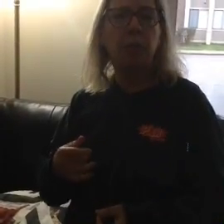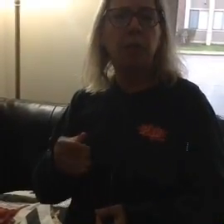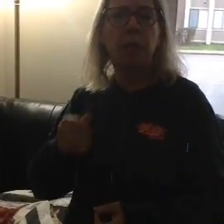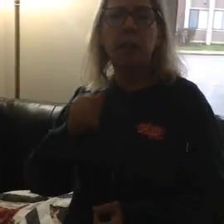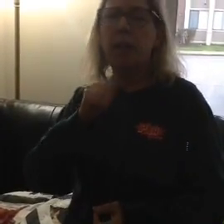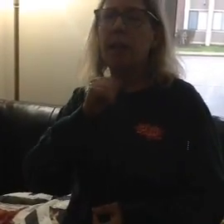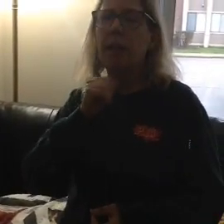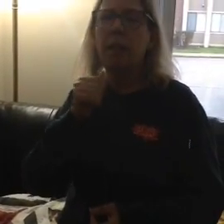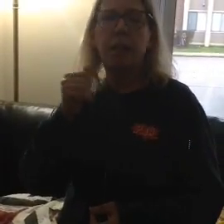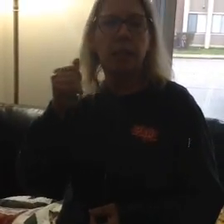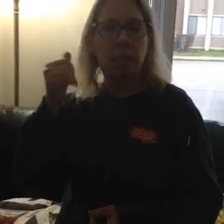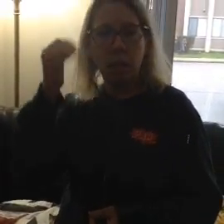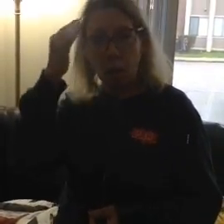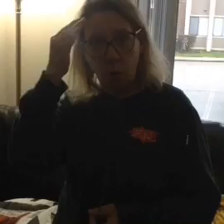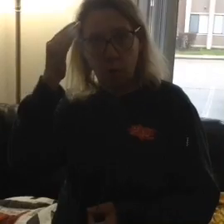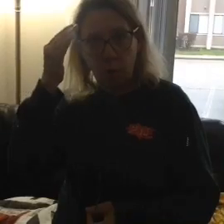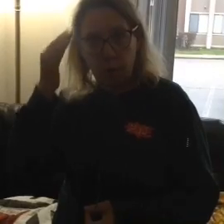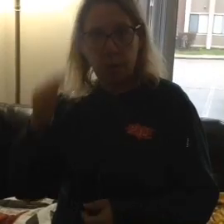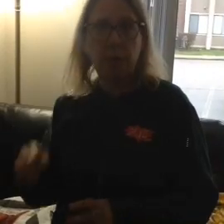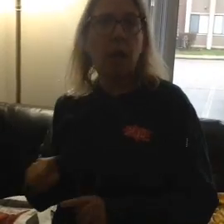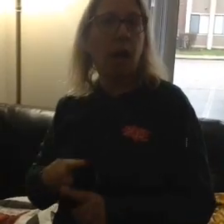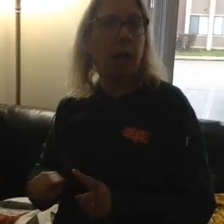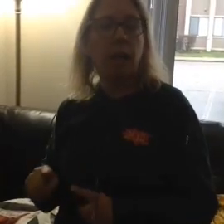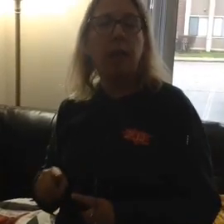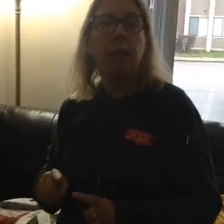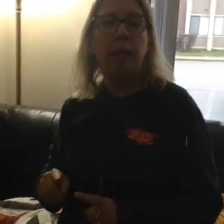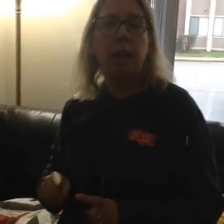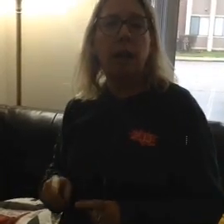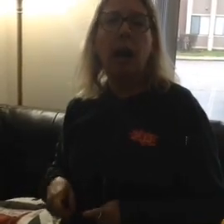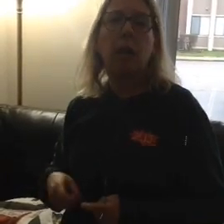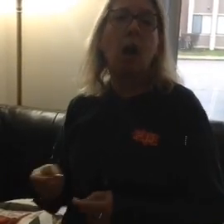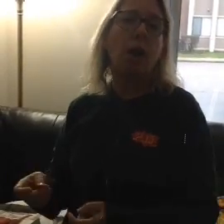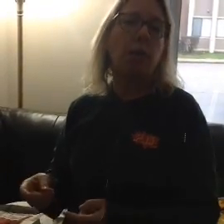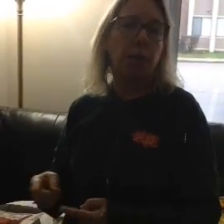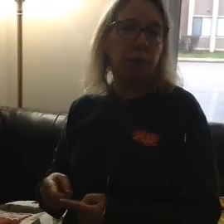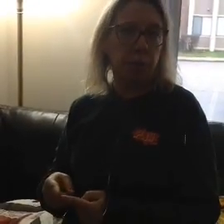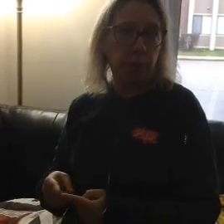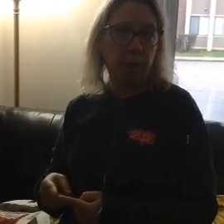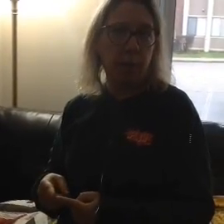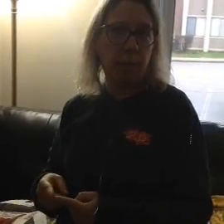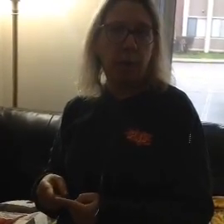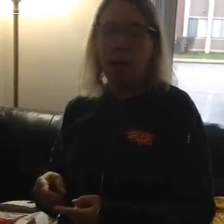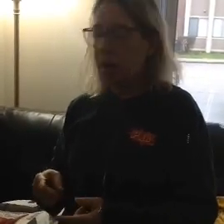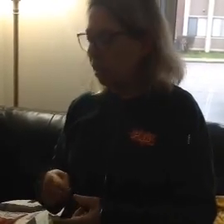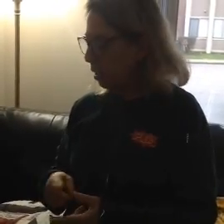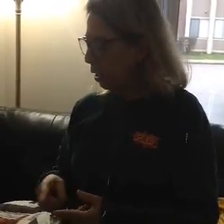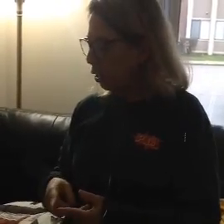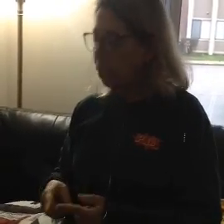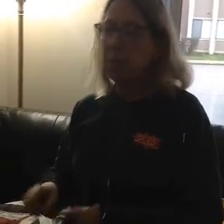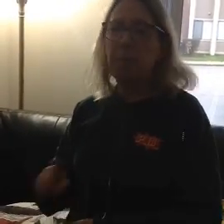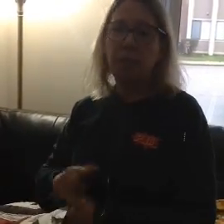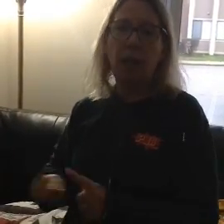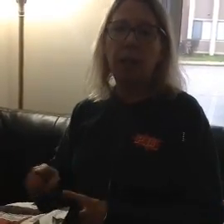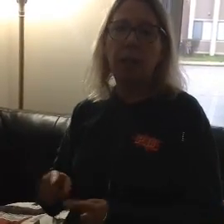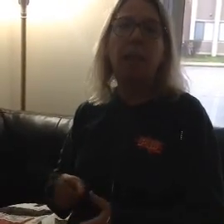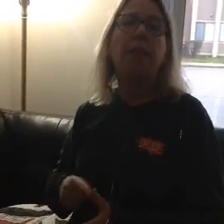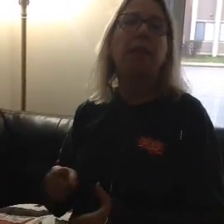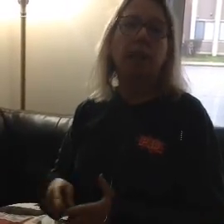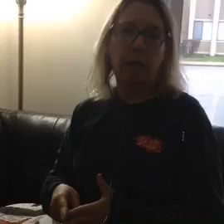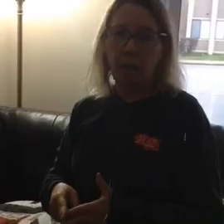truly doesn't know the sign, then I'll offer it to him and then encourage him to sign it, and then